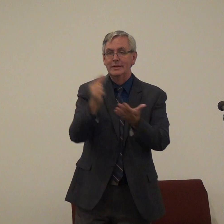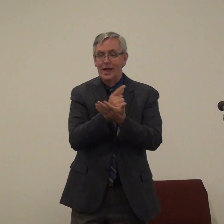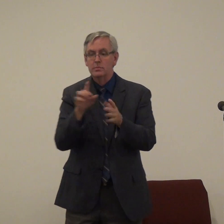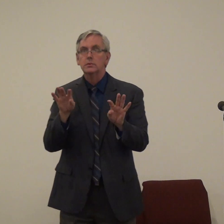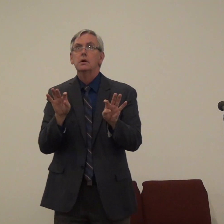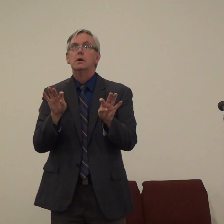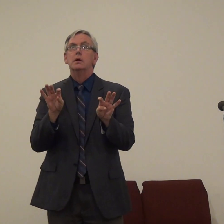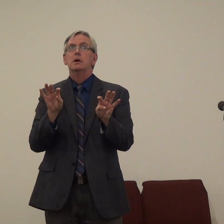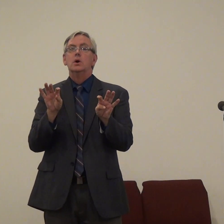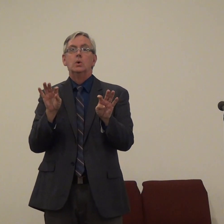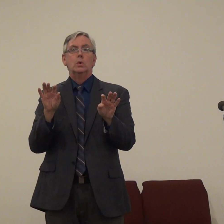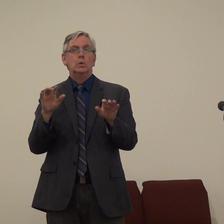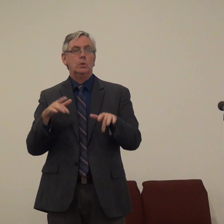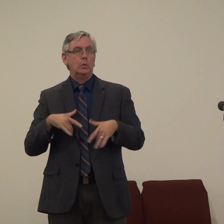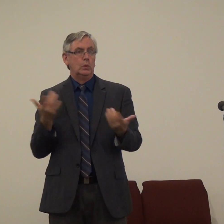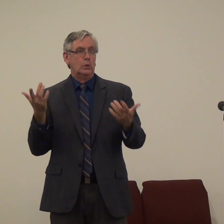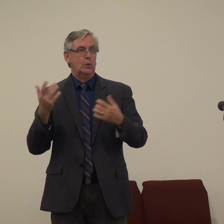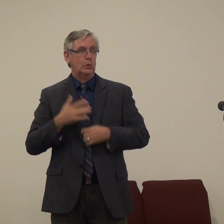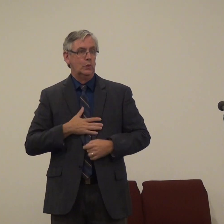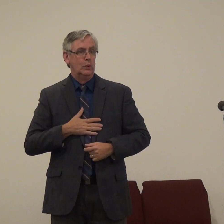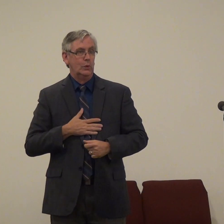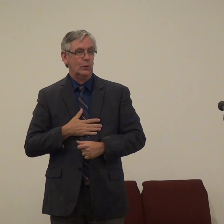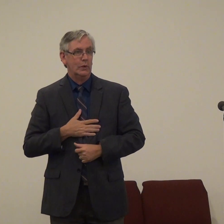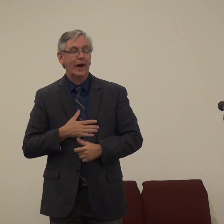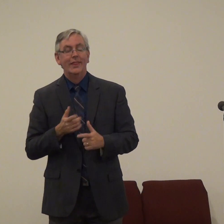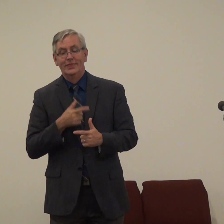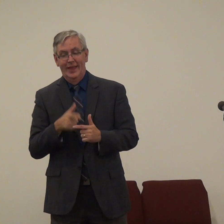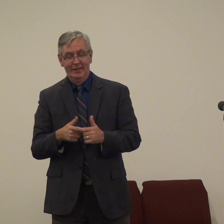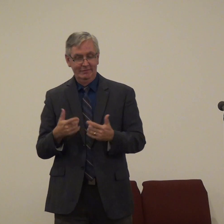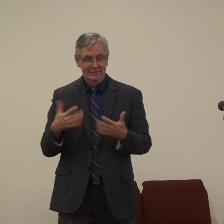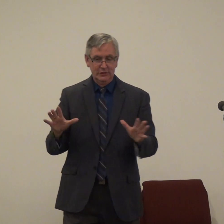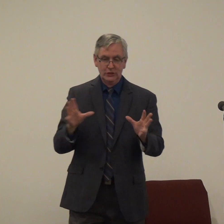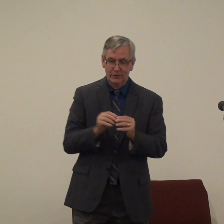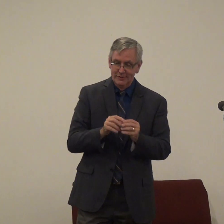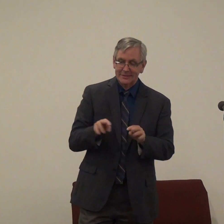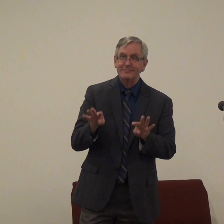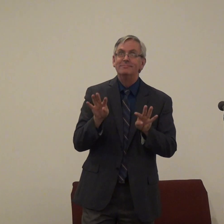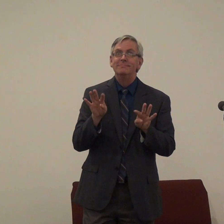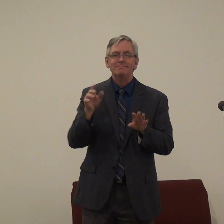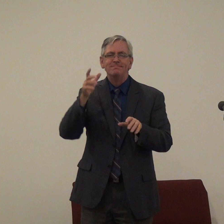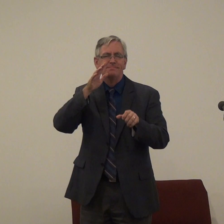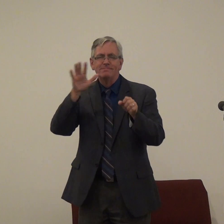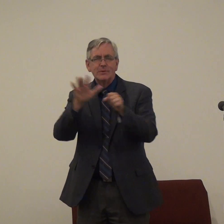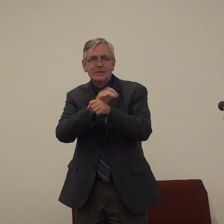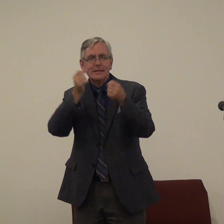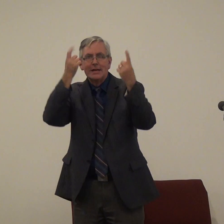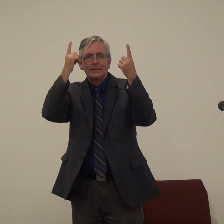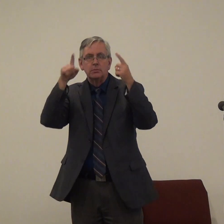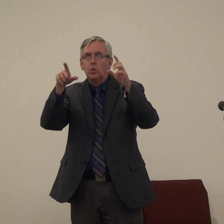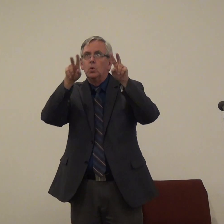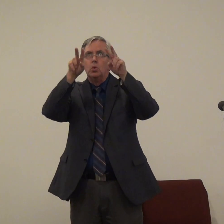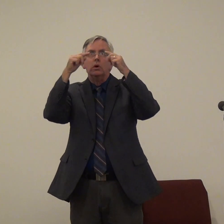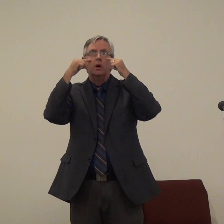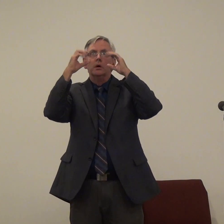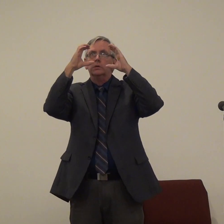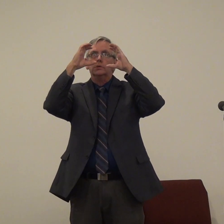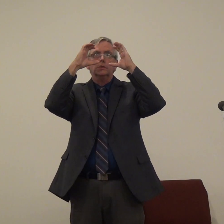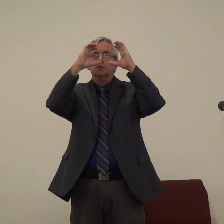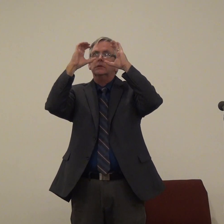Bible story, and then I preached a message. It was so exciting. After the service, I knew those kids didn't